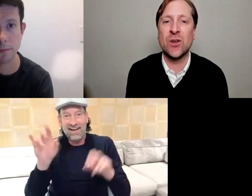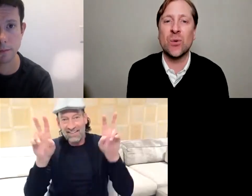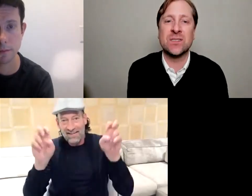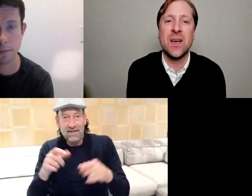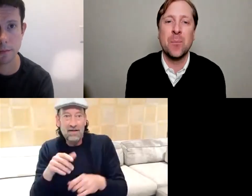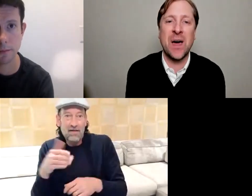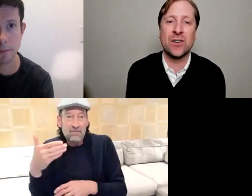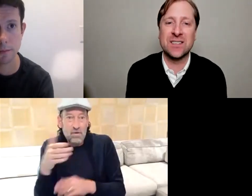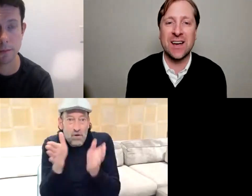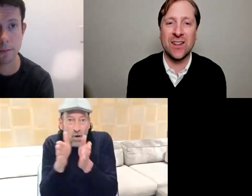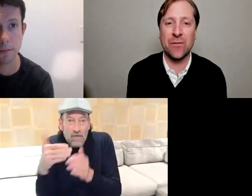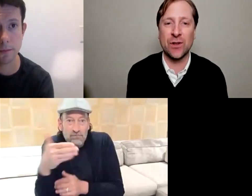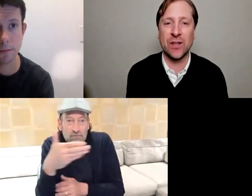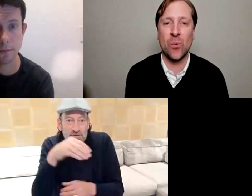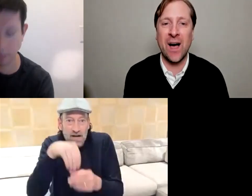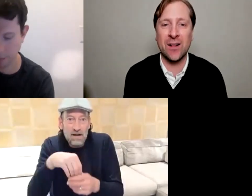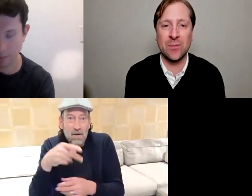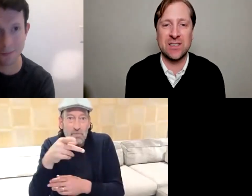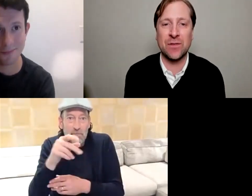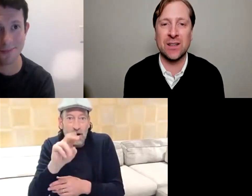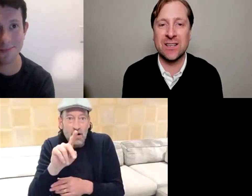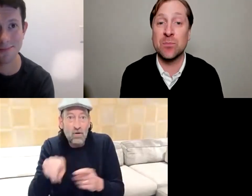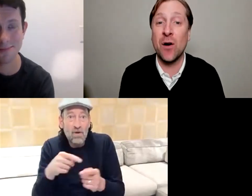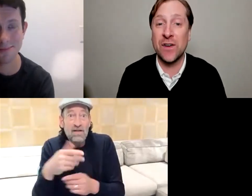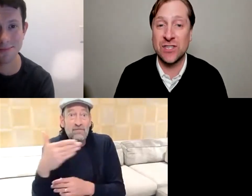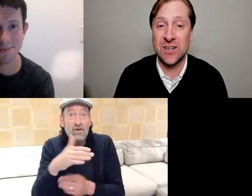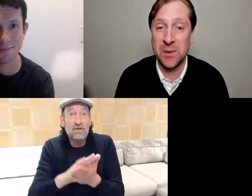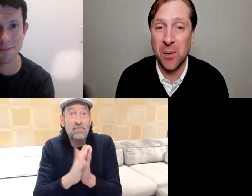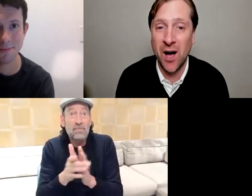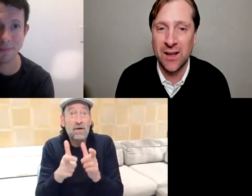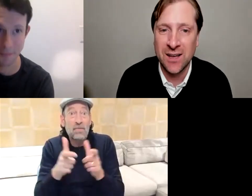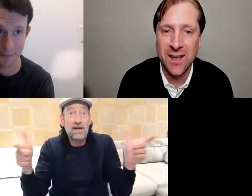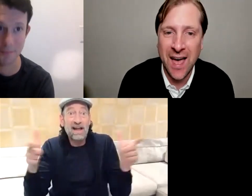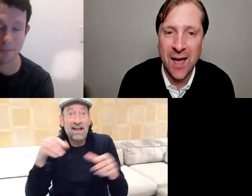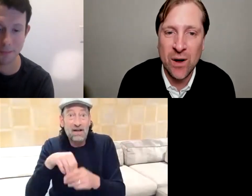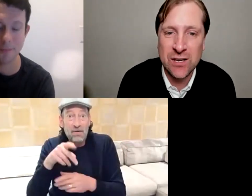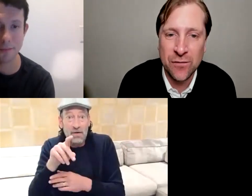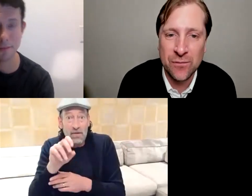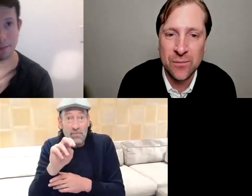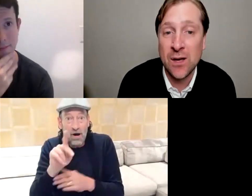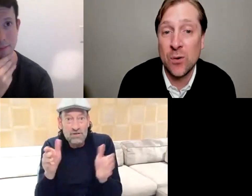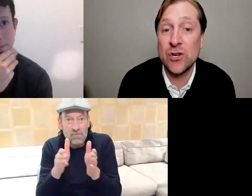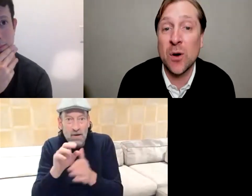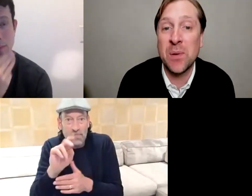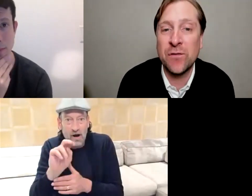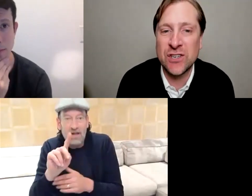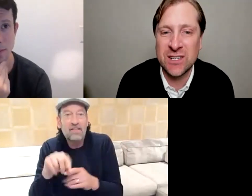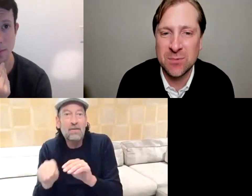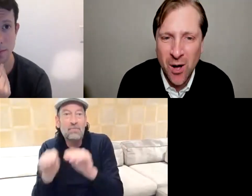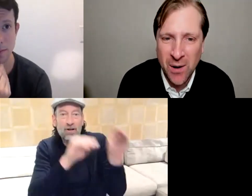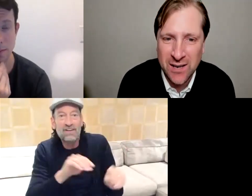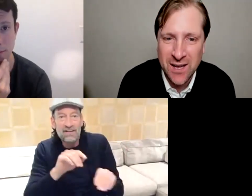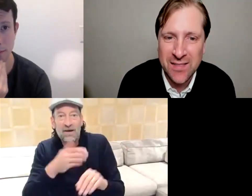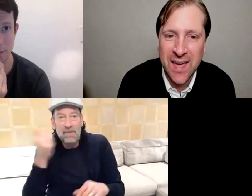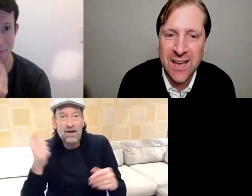So I knew it was better to stay in LA for a little while. I was definitely a small fish in a big pond. And when you're a big fish in a